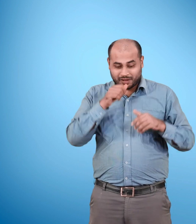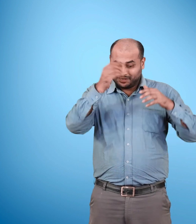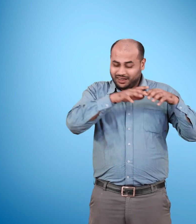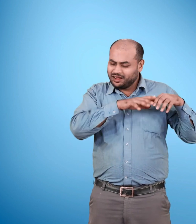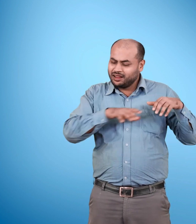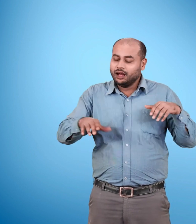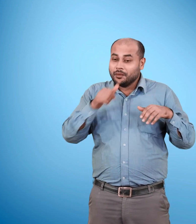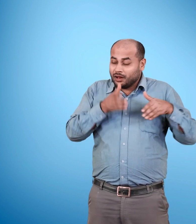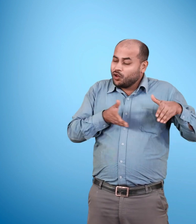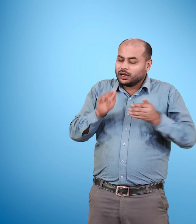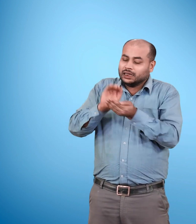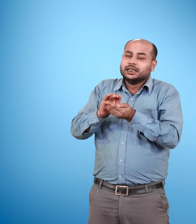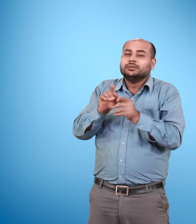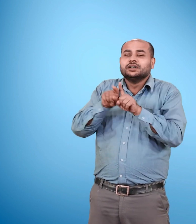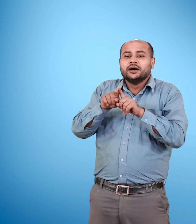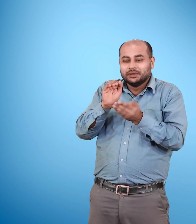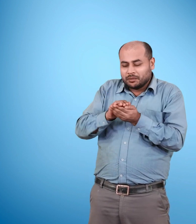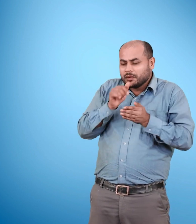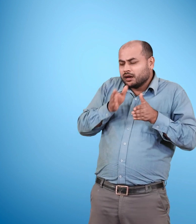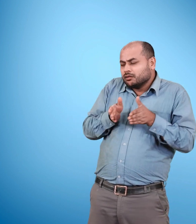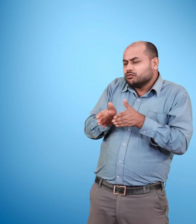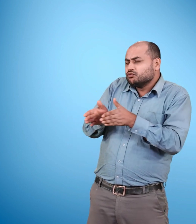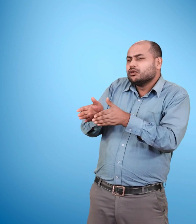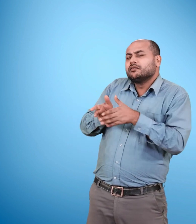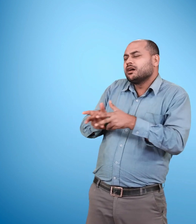Most of the rivers cover long distances on land